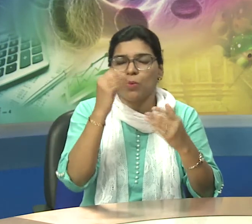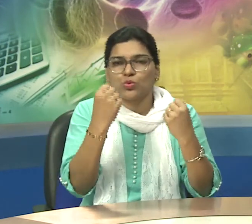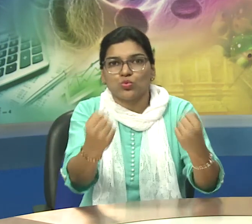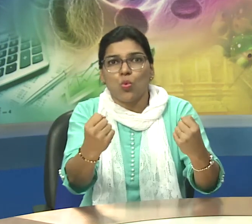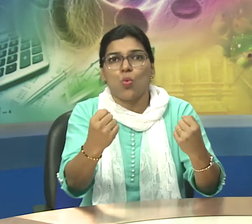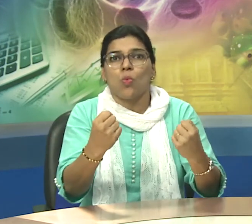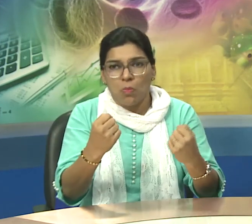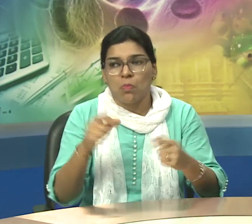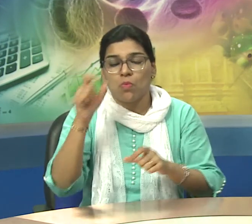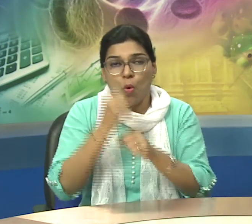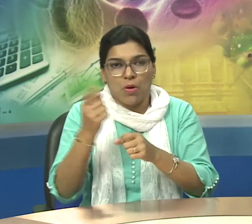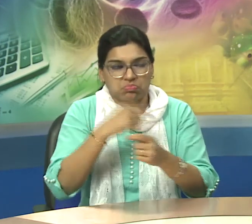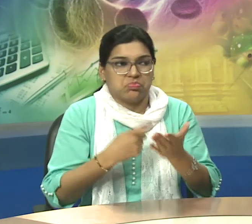mourning on his death.